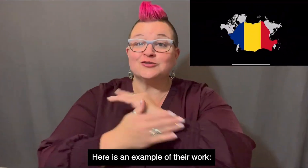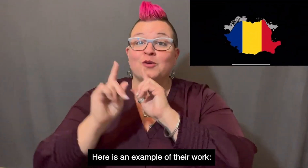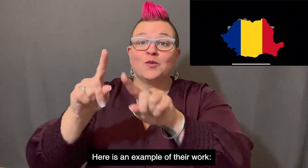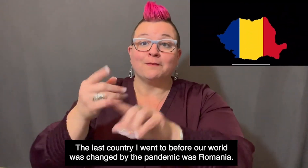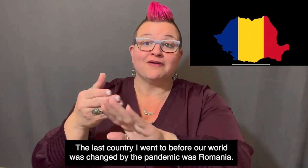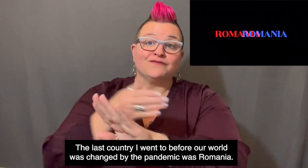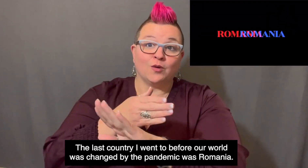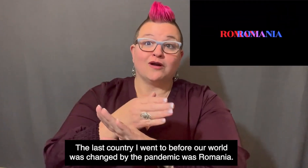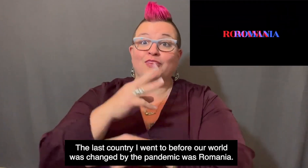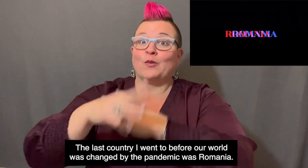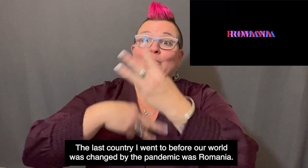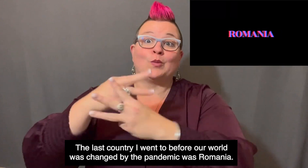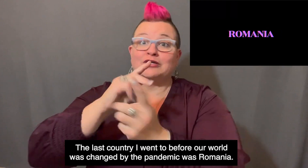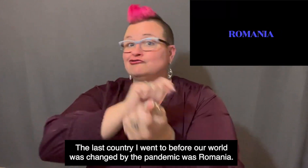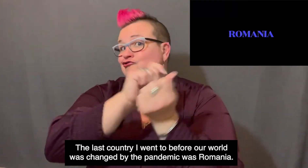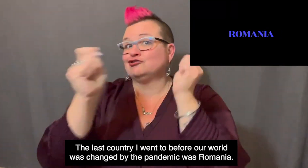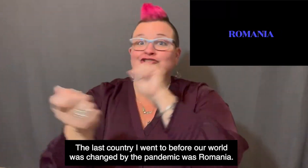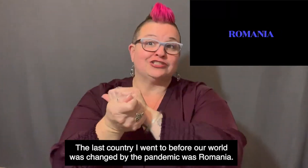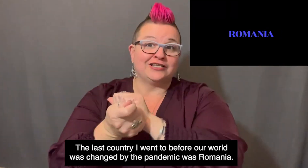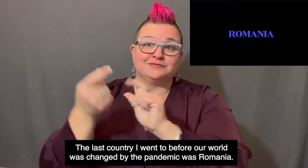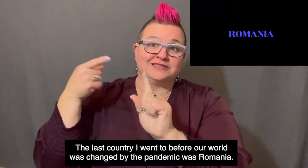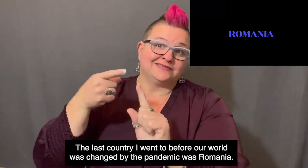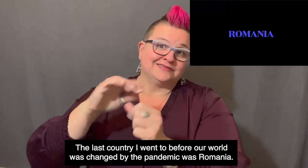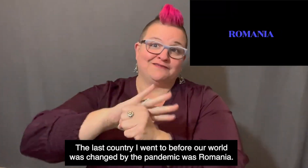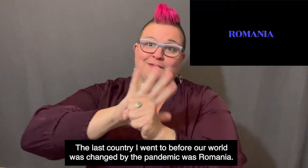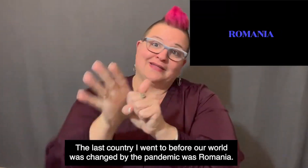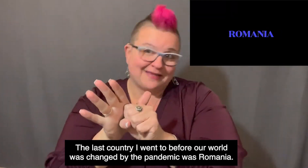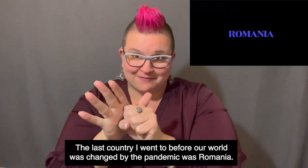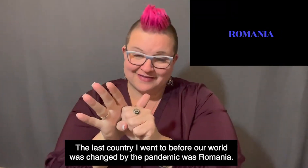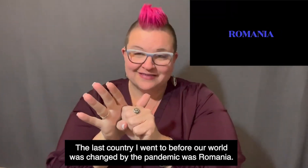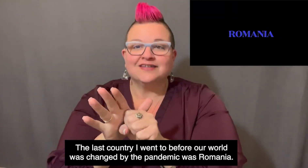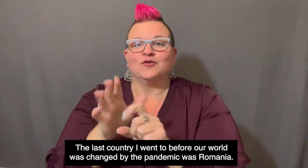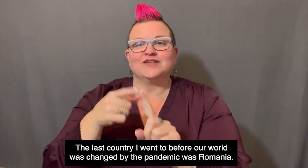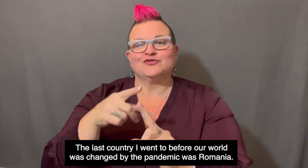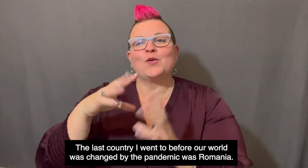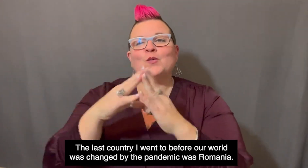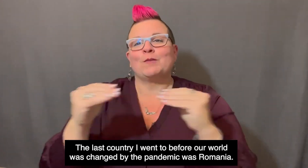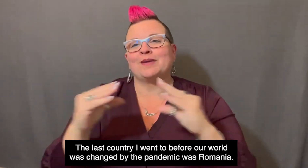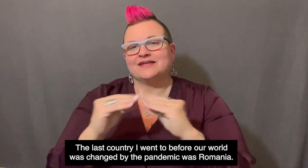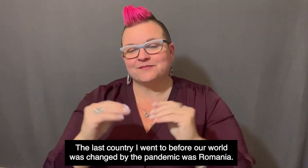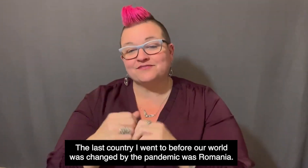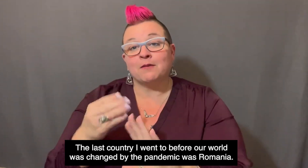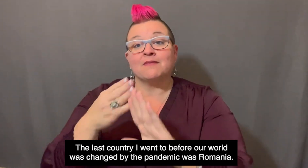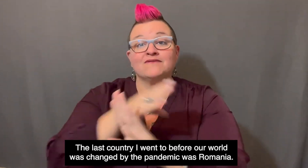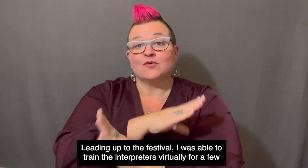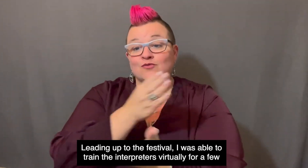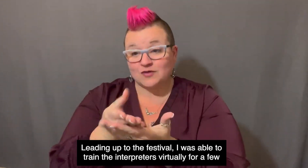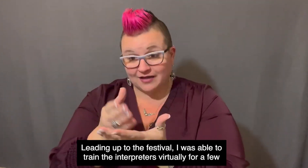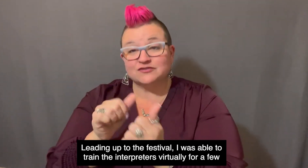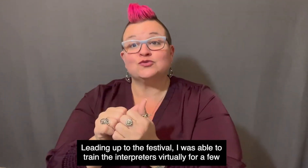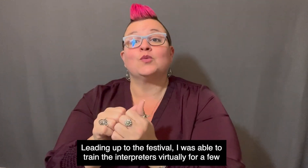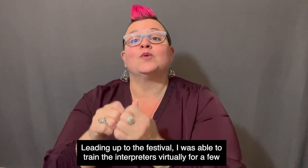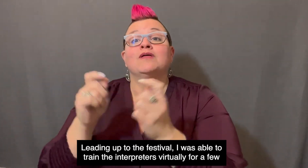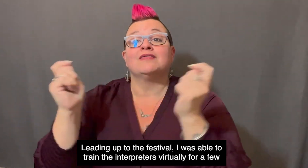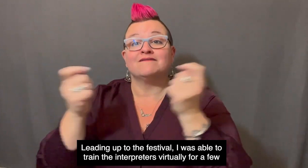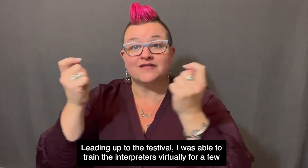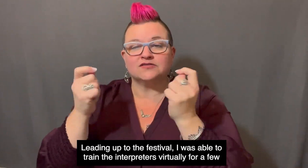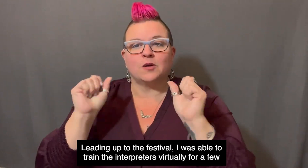The last country I went to before our world changed by the pandemic was Romania. Leading up to the festival, I was able to train